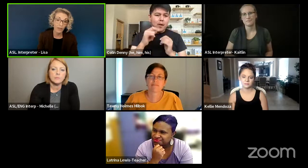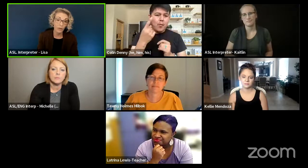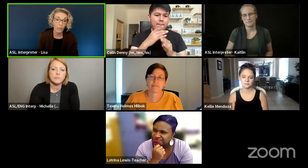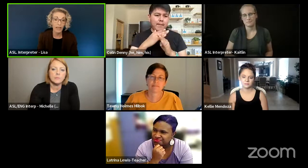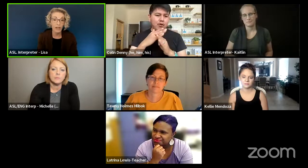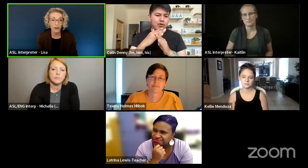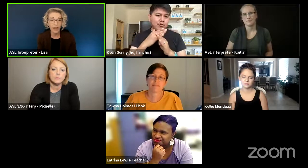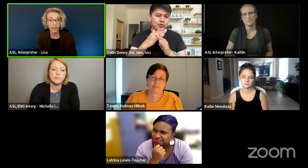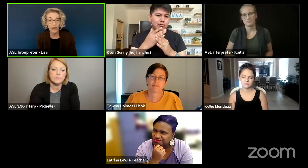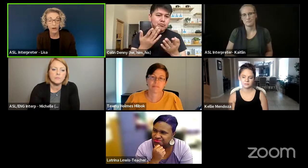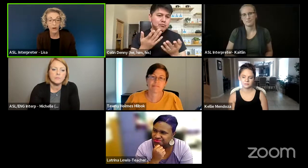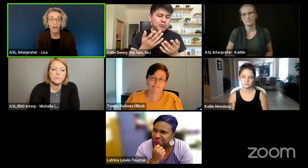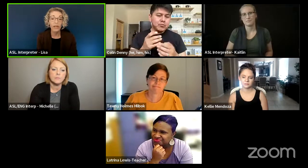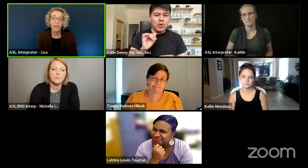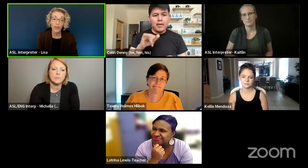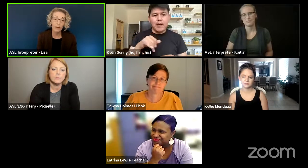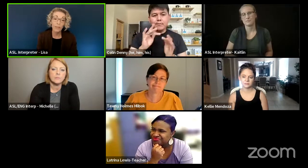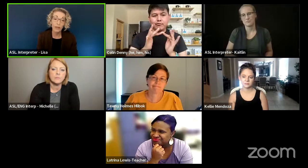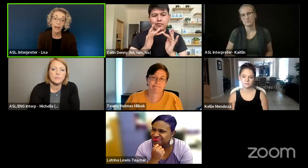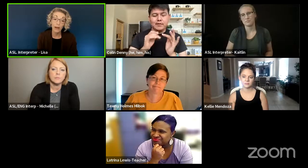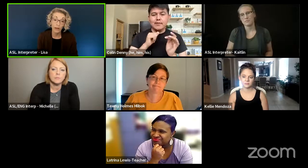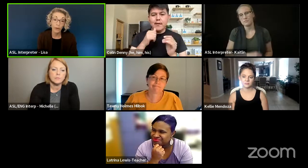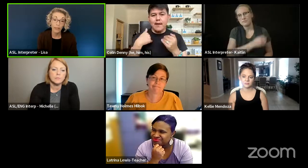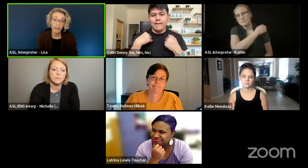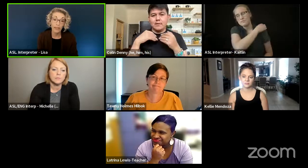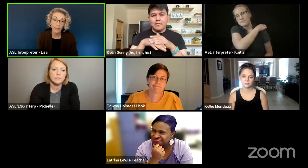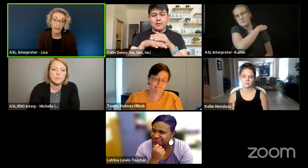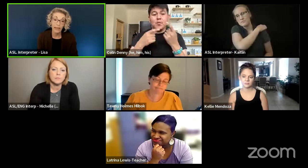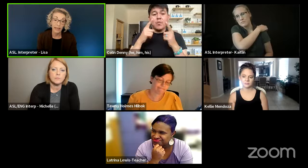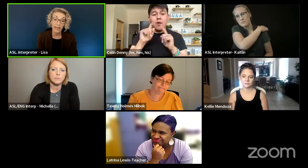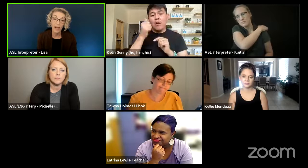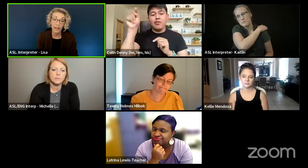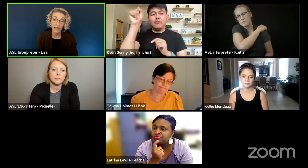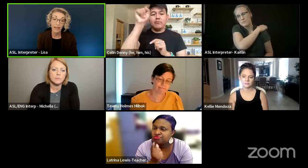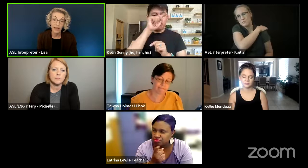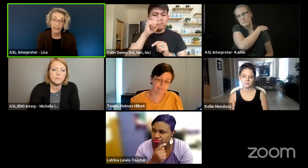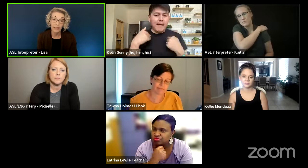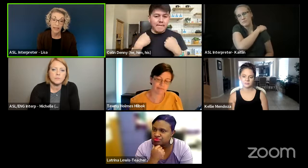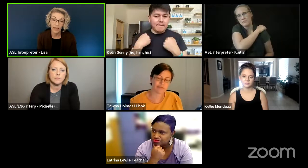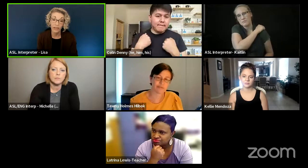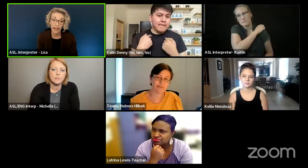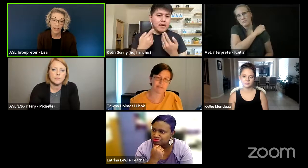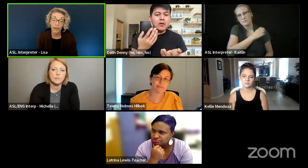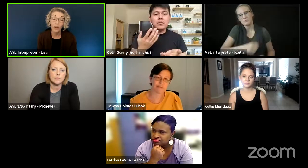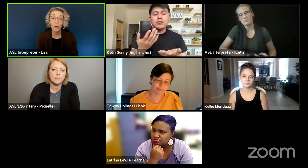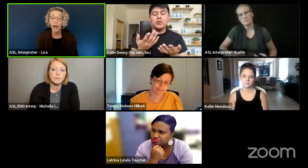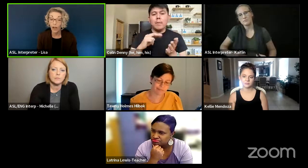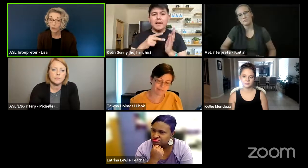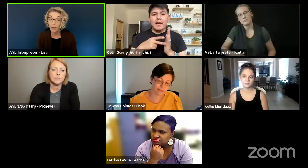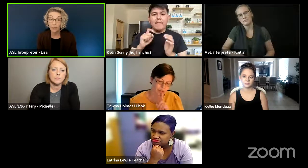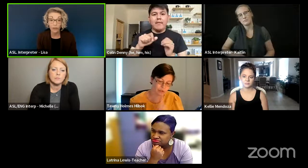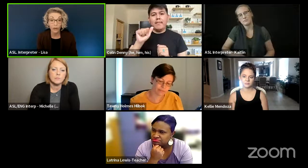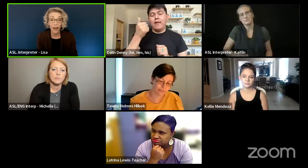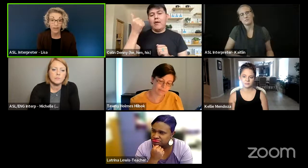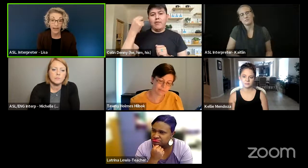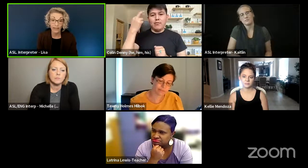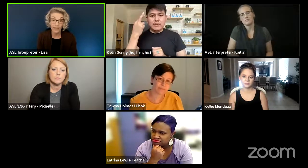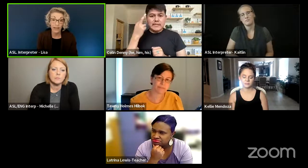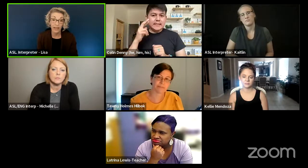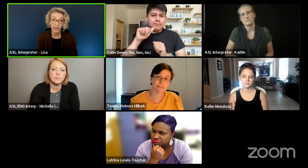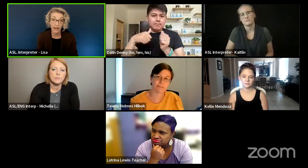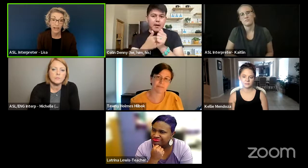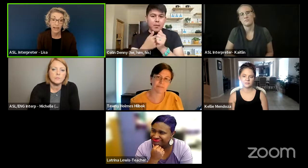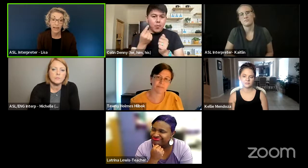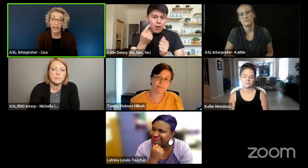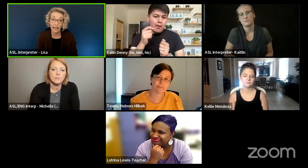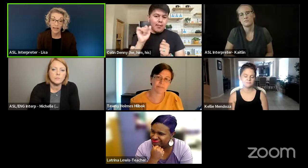they have it at school, but they don't have it at home. So that can be a barrier because it's missing, is not having access to the internet, while other people do have access